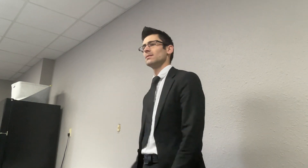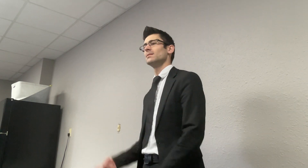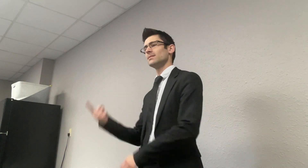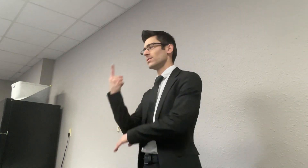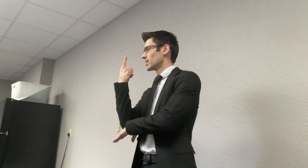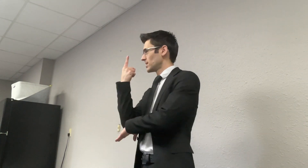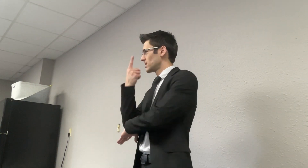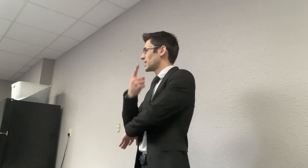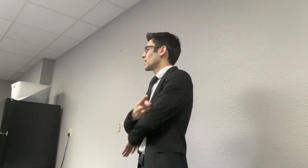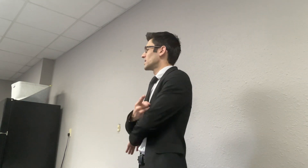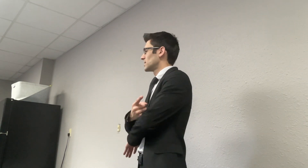Very good. Day.